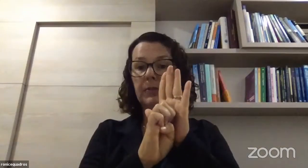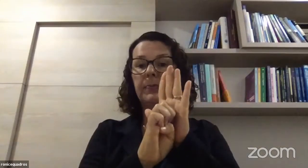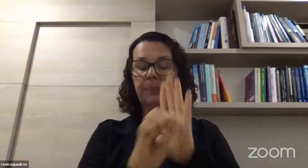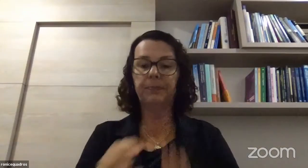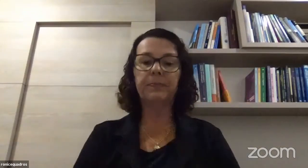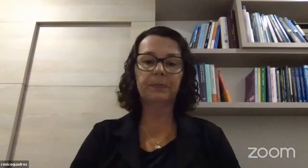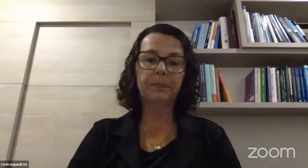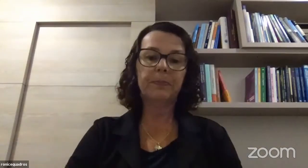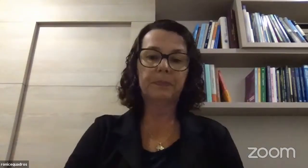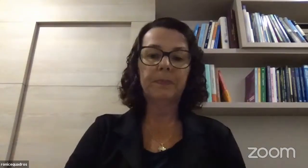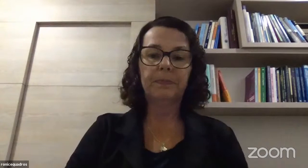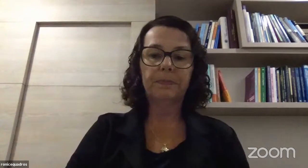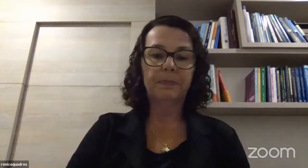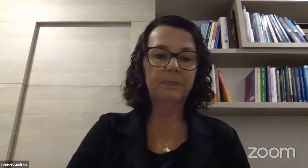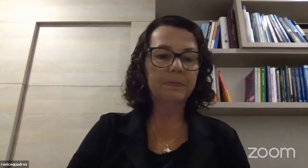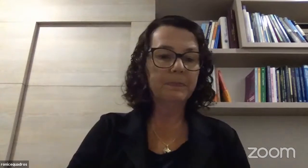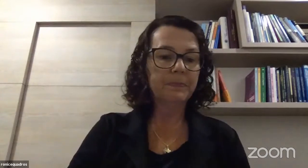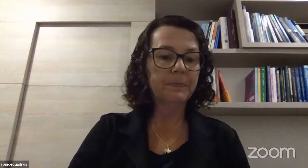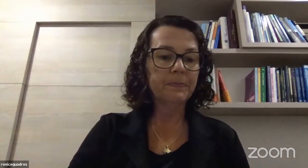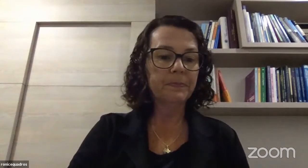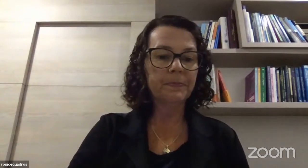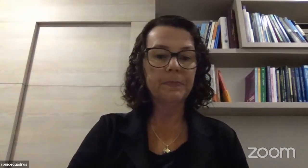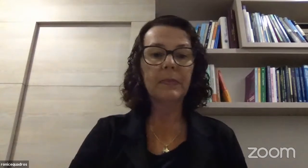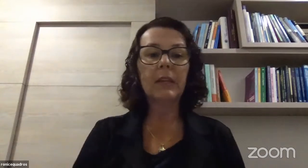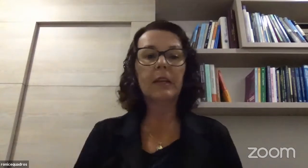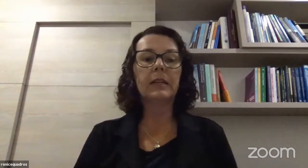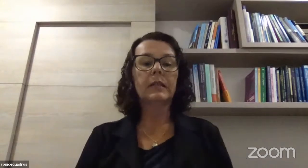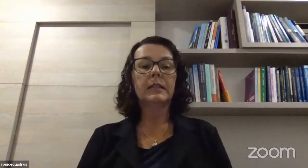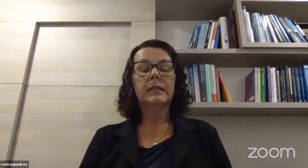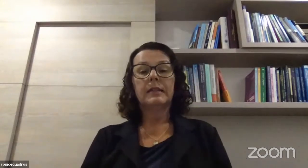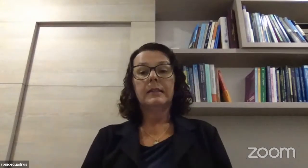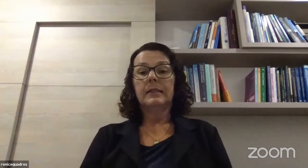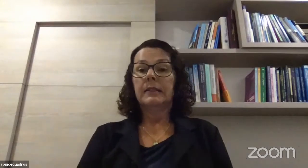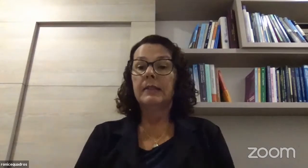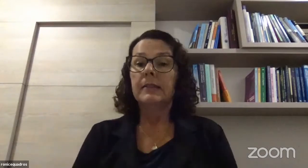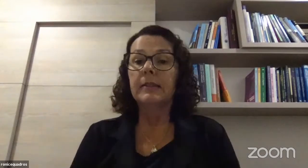Ethical issues is the third focus for my talk today.